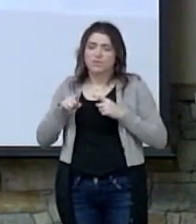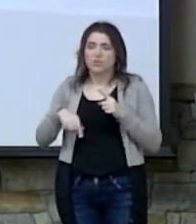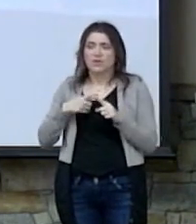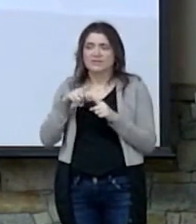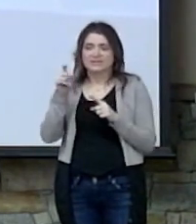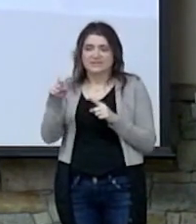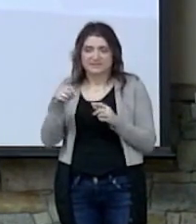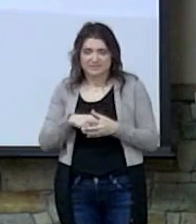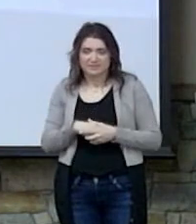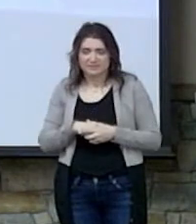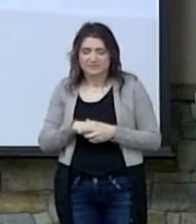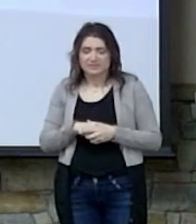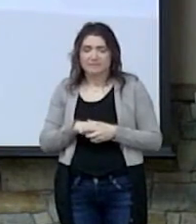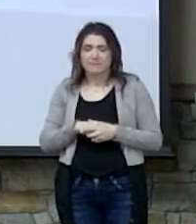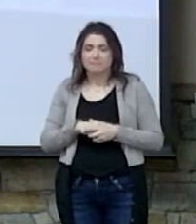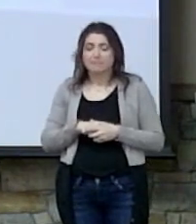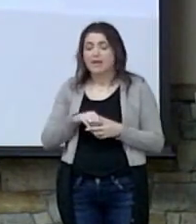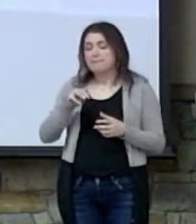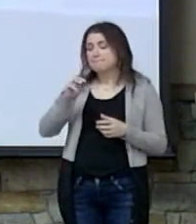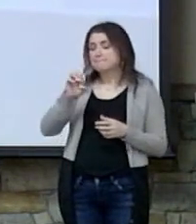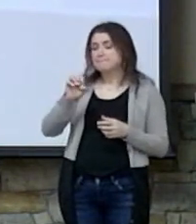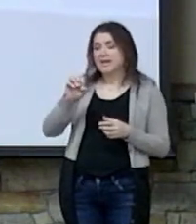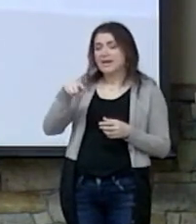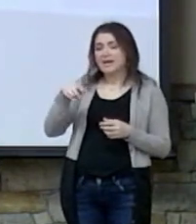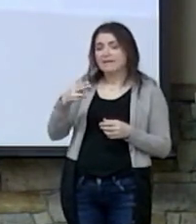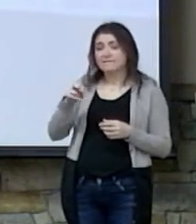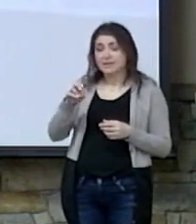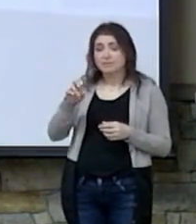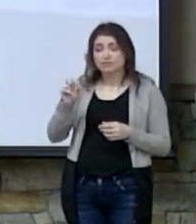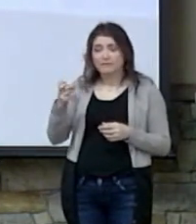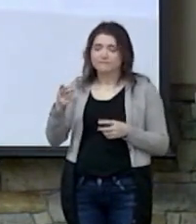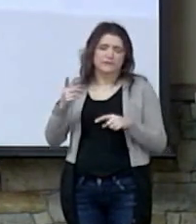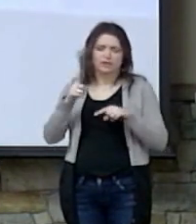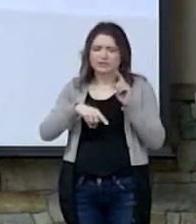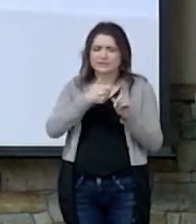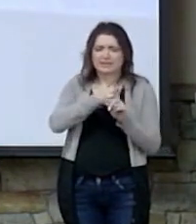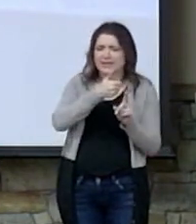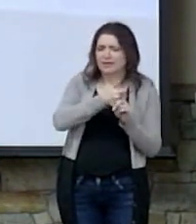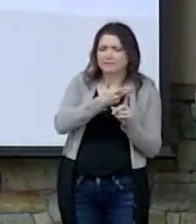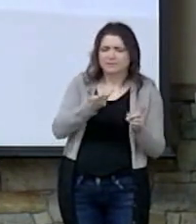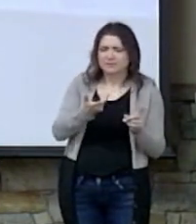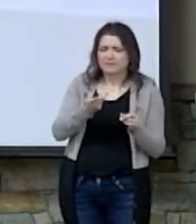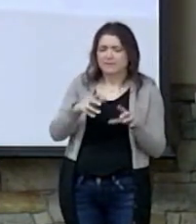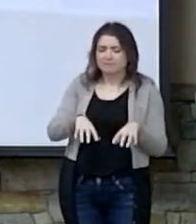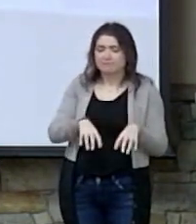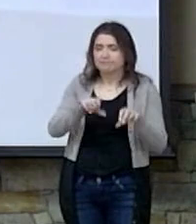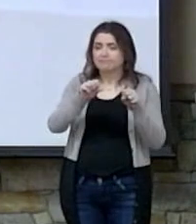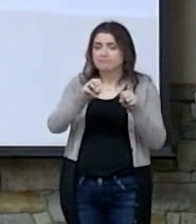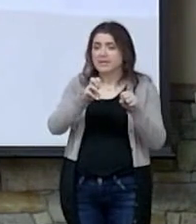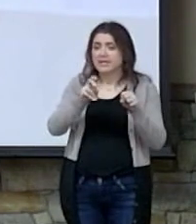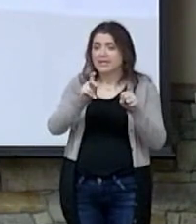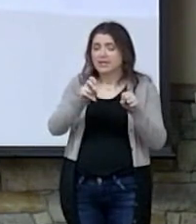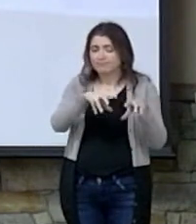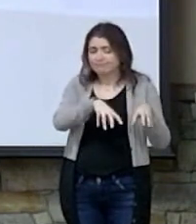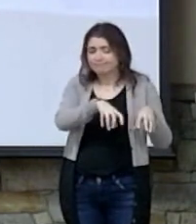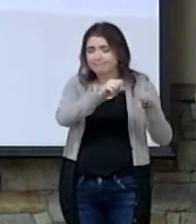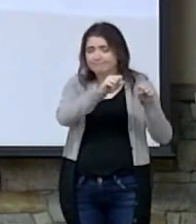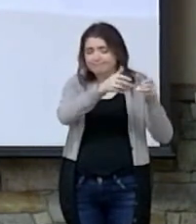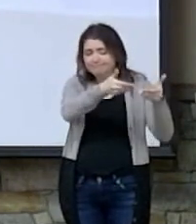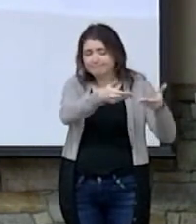it. Mephibosheth couldn't take care of himself in a desolate place. Machir takes him in. He provides for